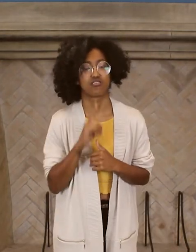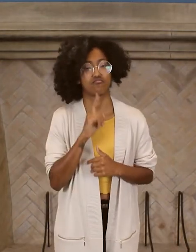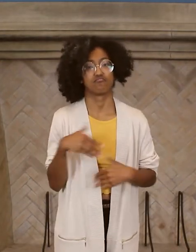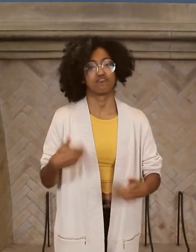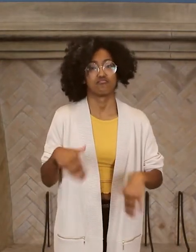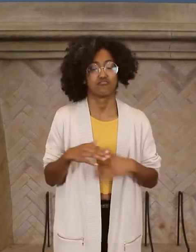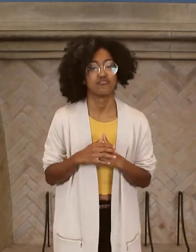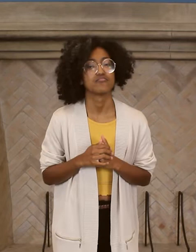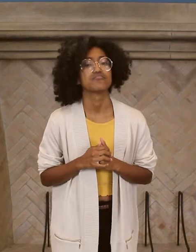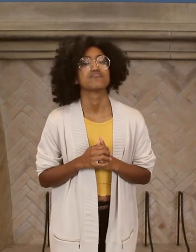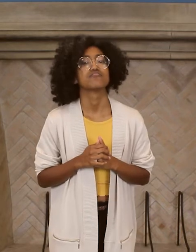Wow. I